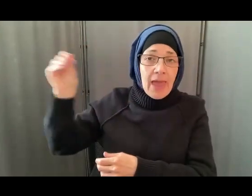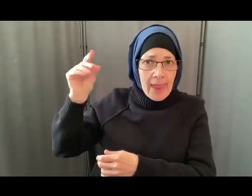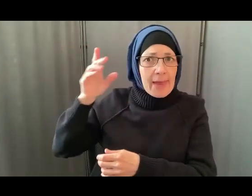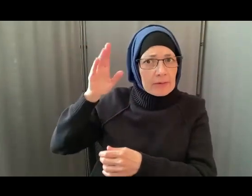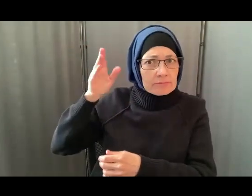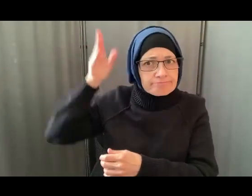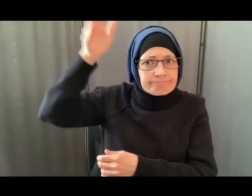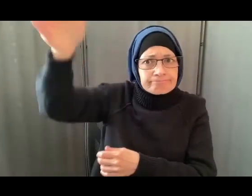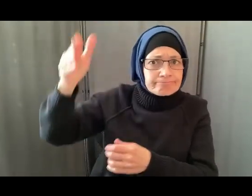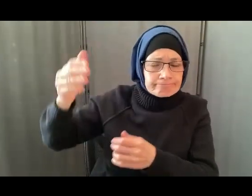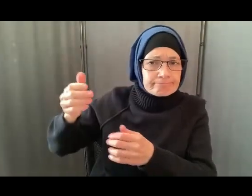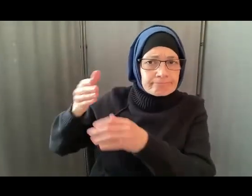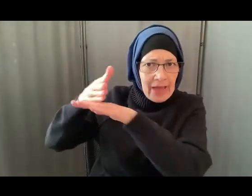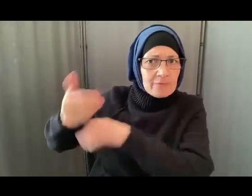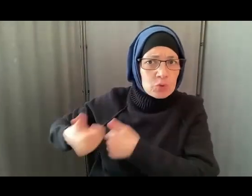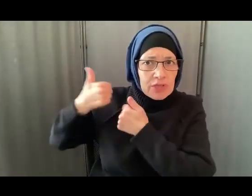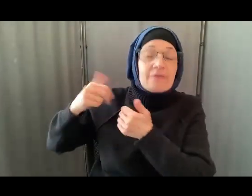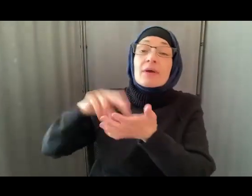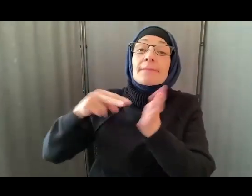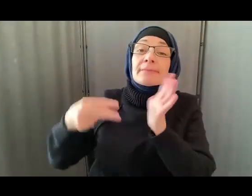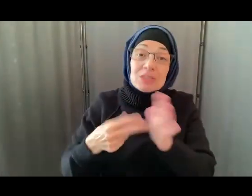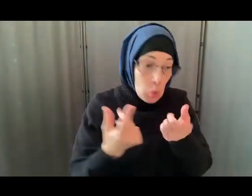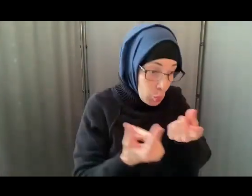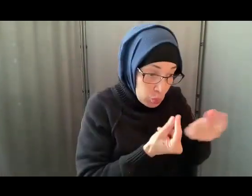what you do is not going to be wasted.